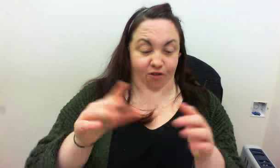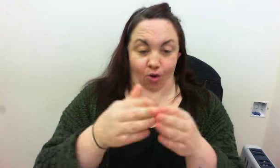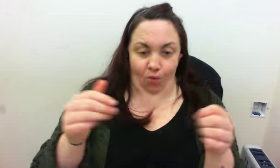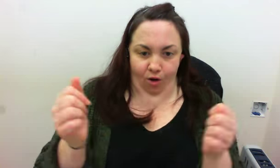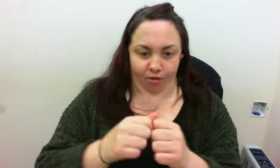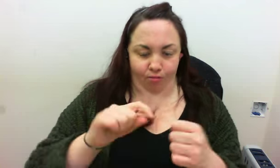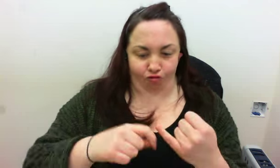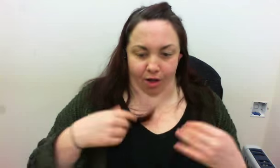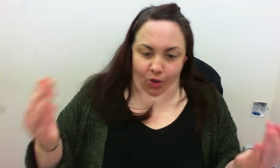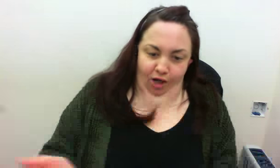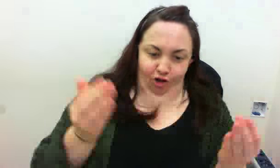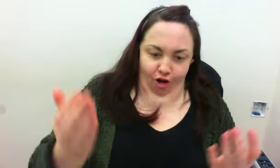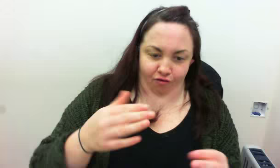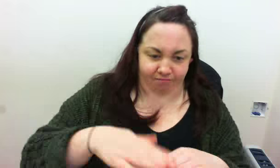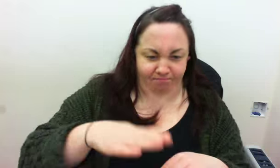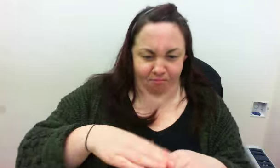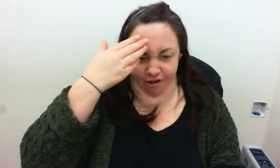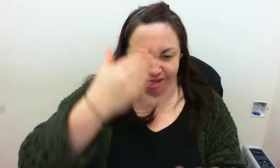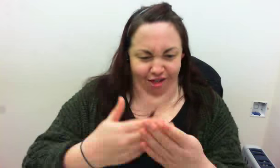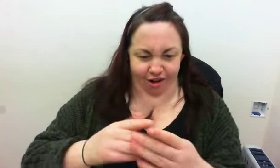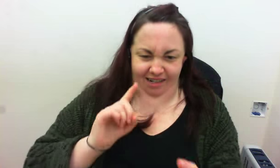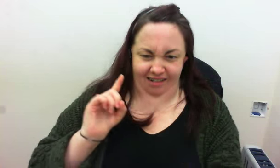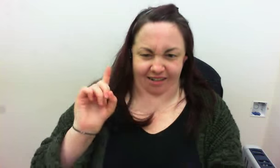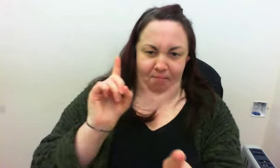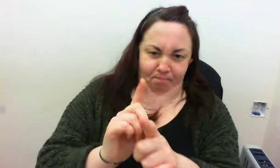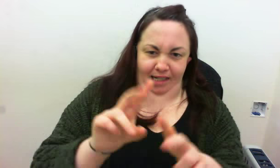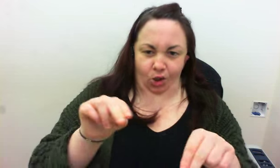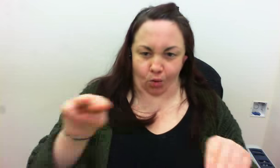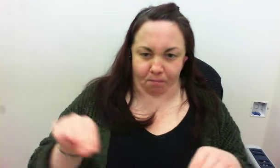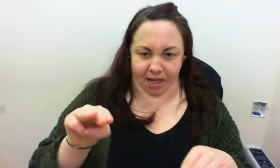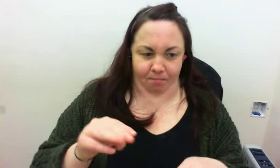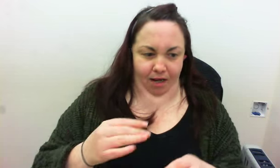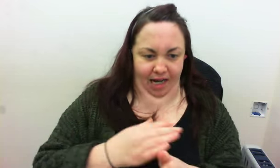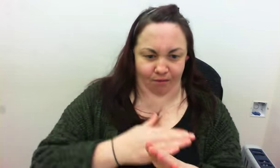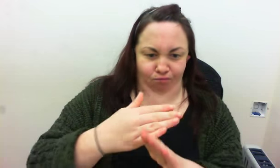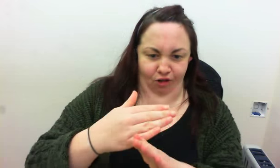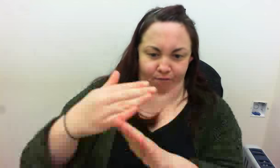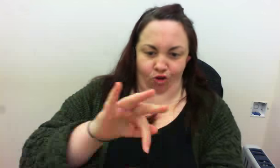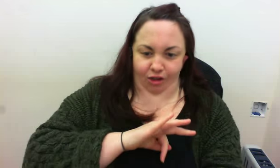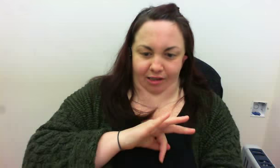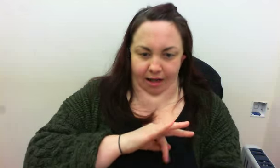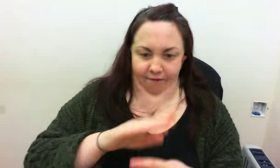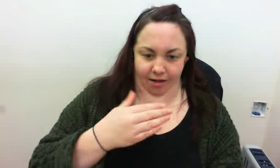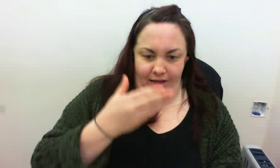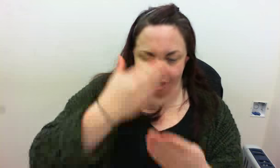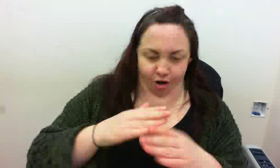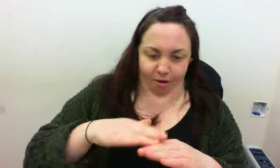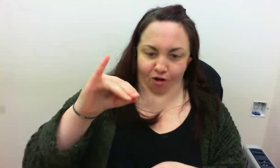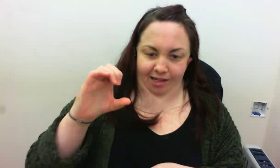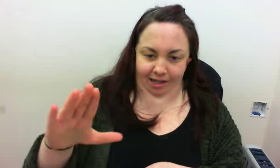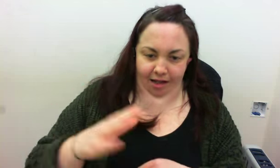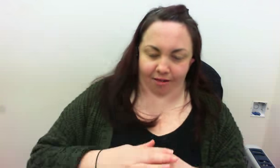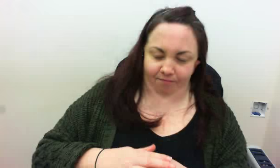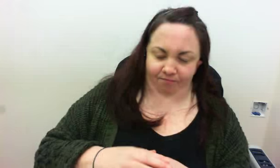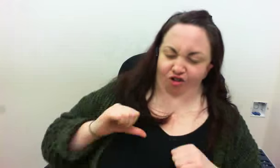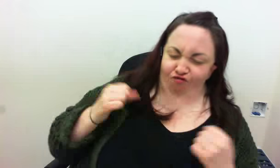encourage people just to, you know, get out there and just keep getting better and better and better. Just keep learning. Yep. Christopher, thank you very much for your